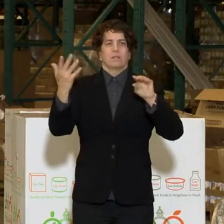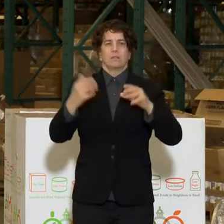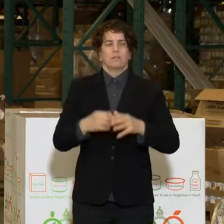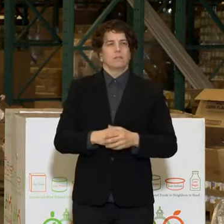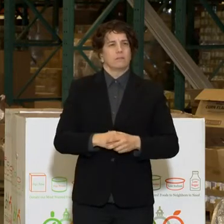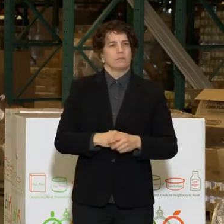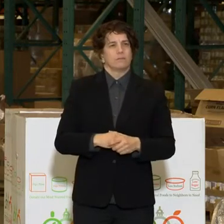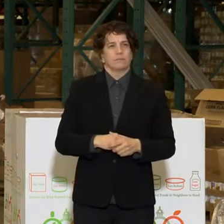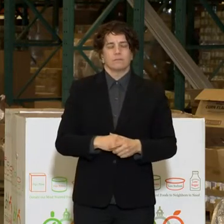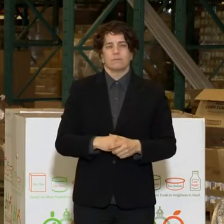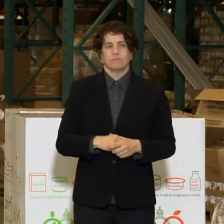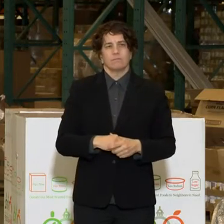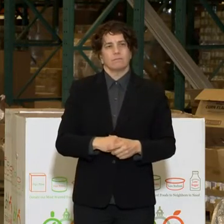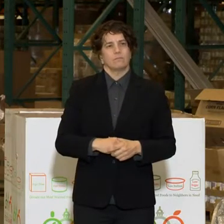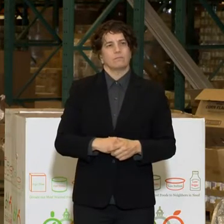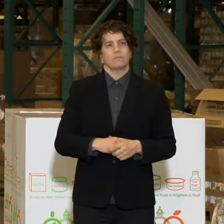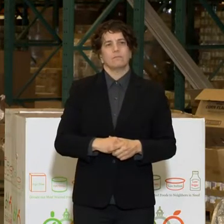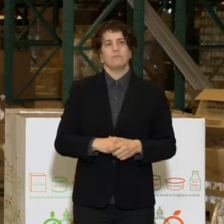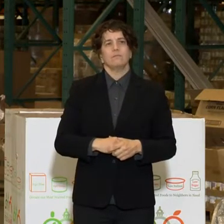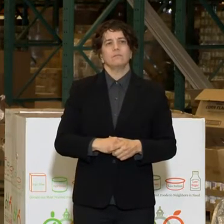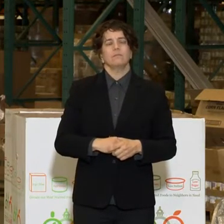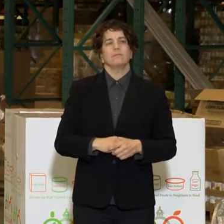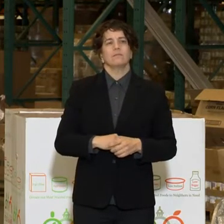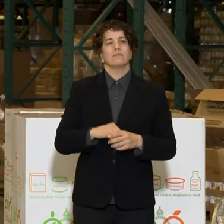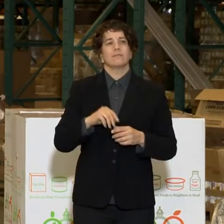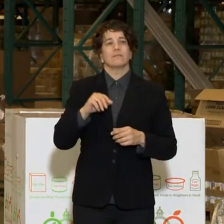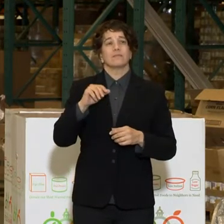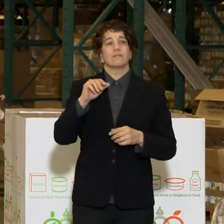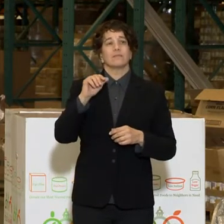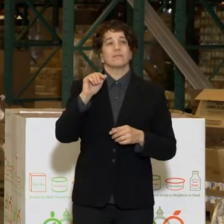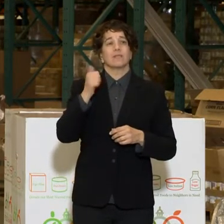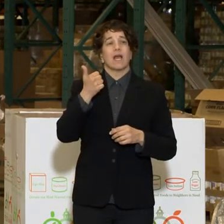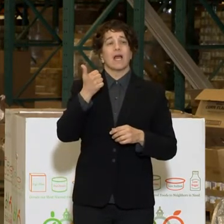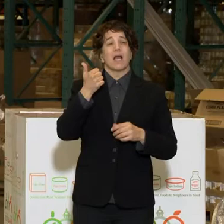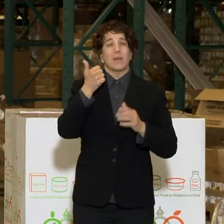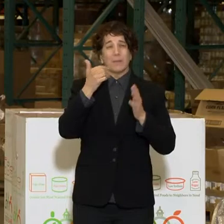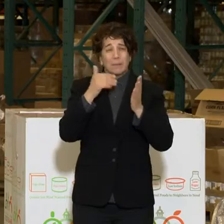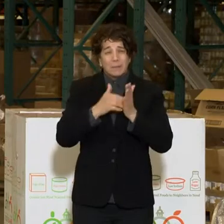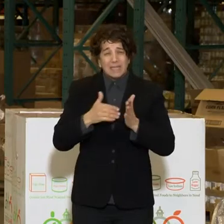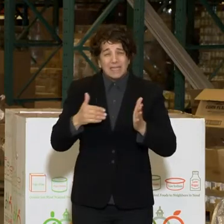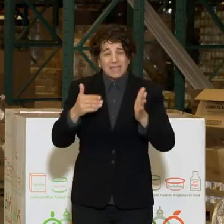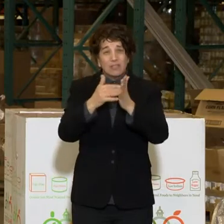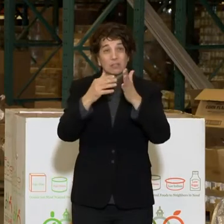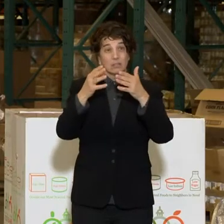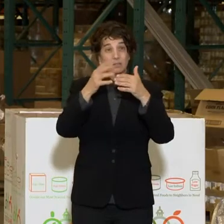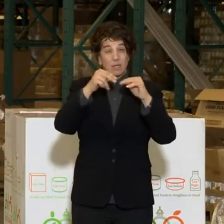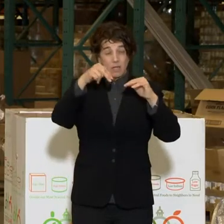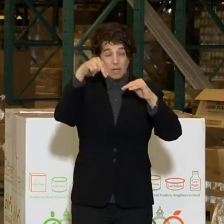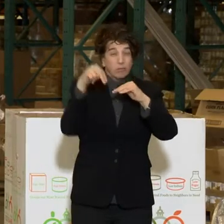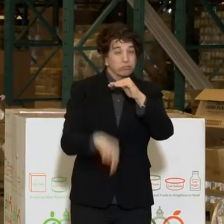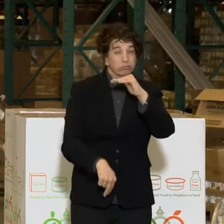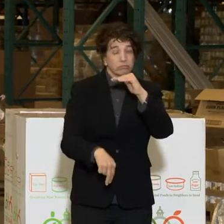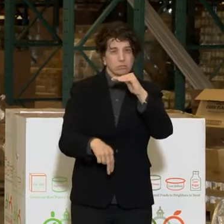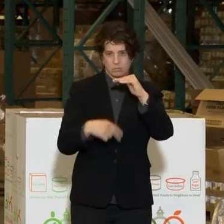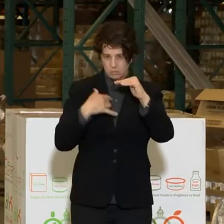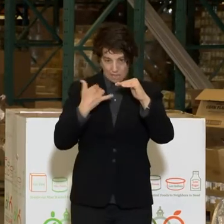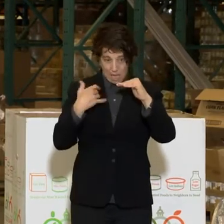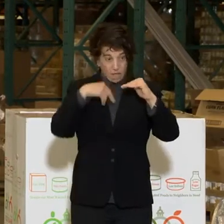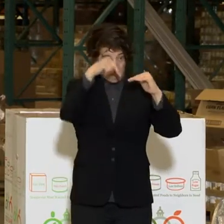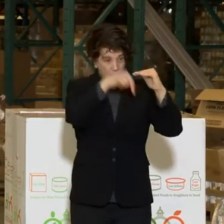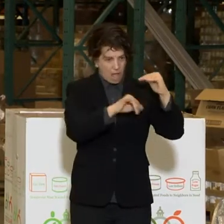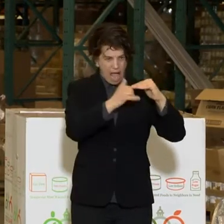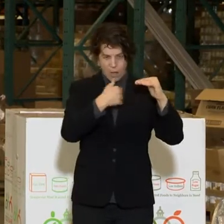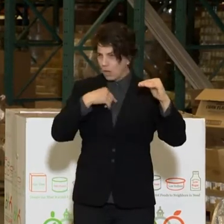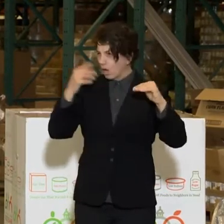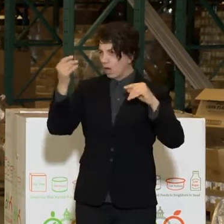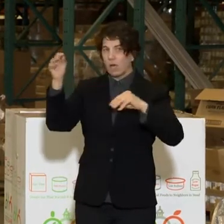losses because of this unnecessary shutdown. So with that, I want to turn to our Congresswoman Eleanor